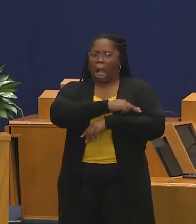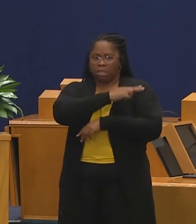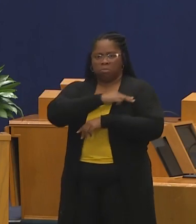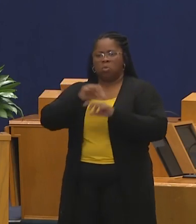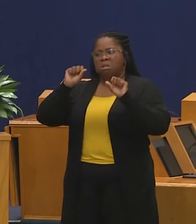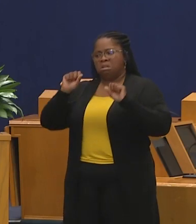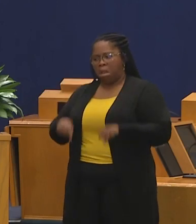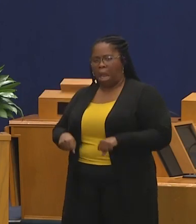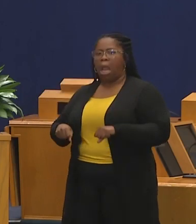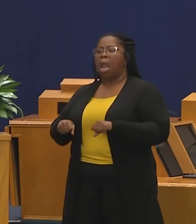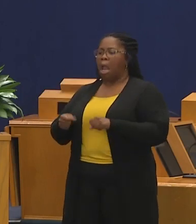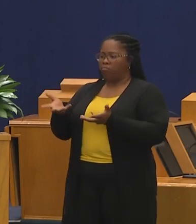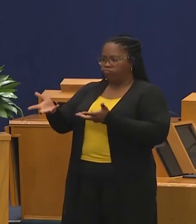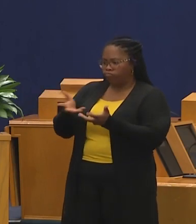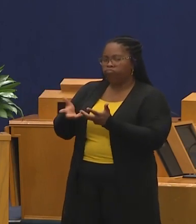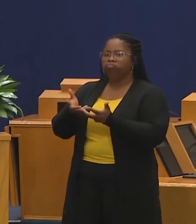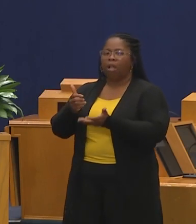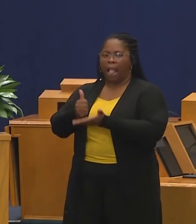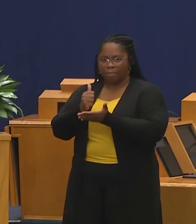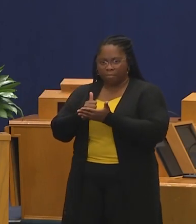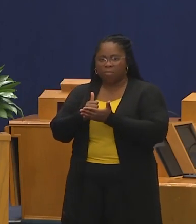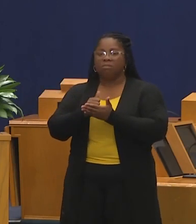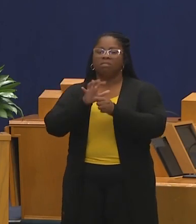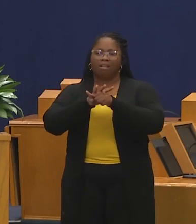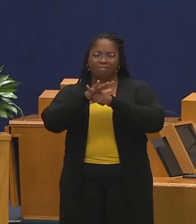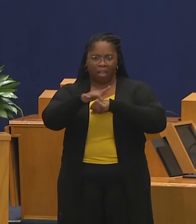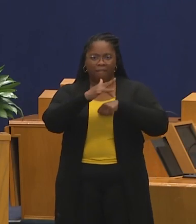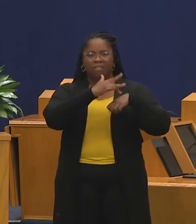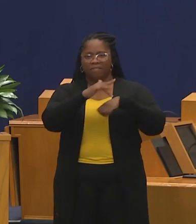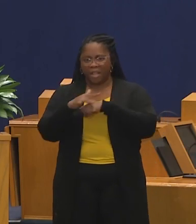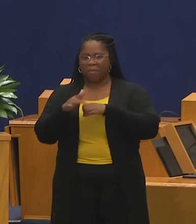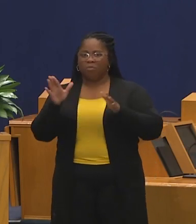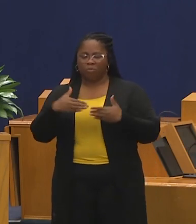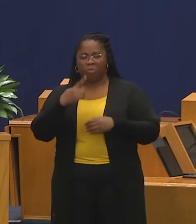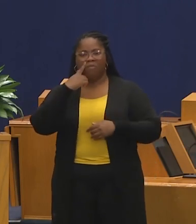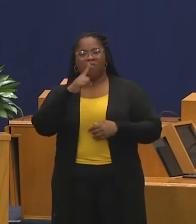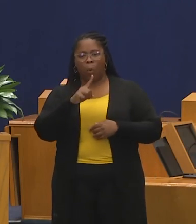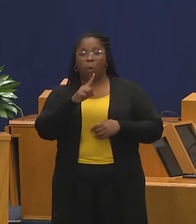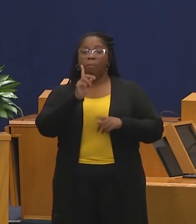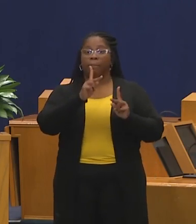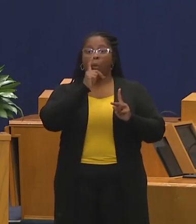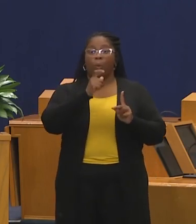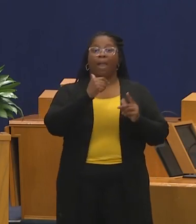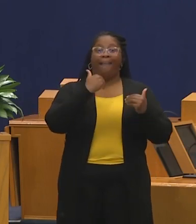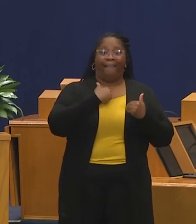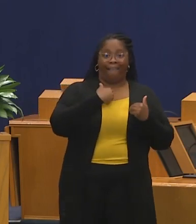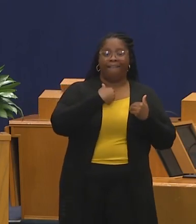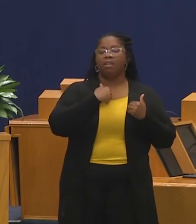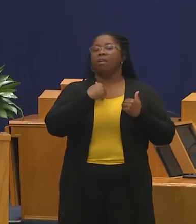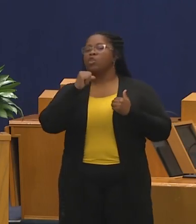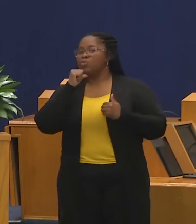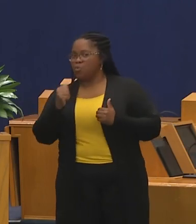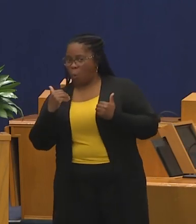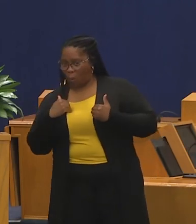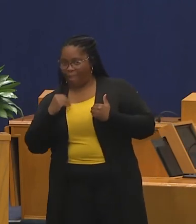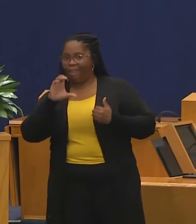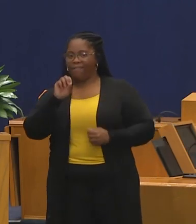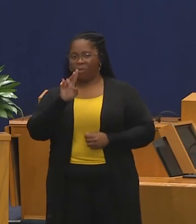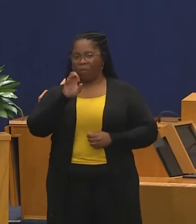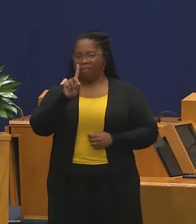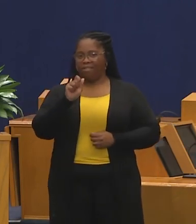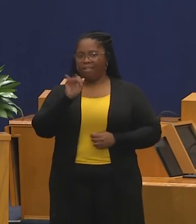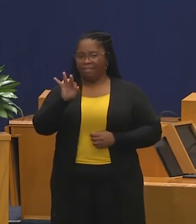sufficient capacity for both the COVID negative and the COVID positive patients. And the third thing is it reduces what we